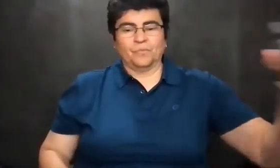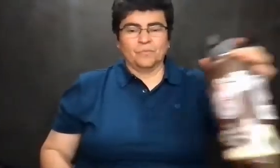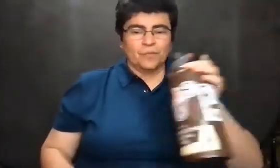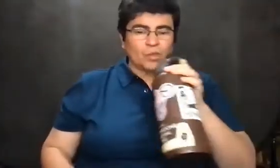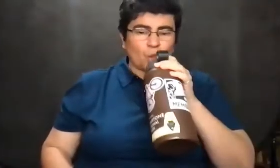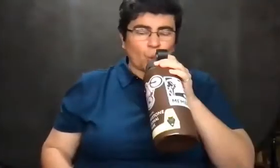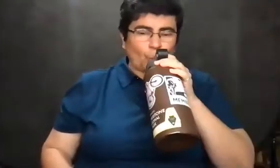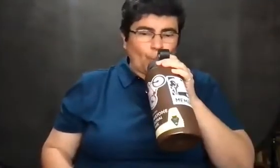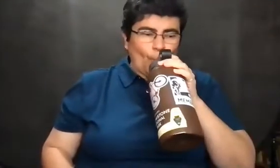So,